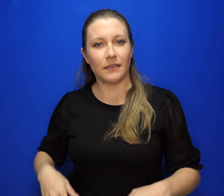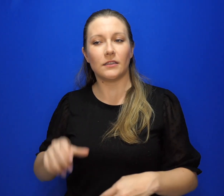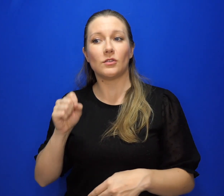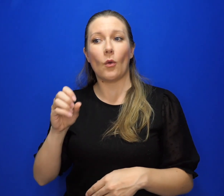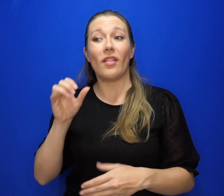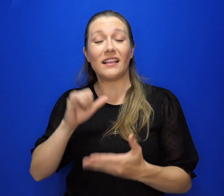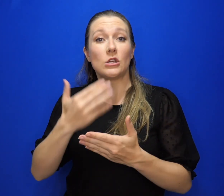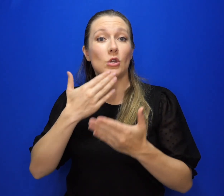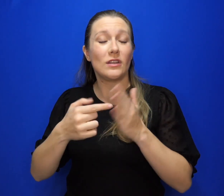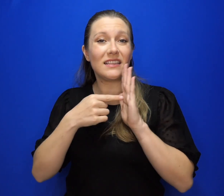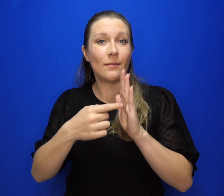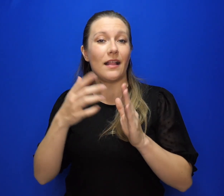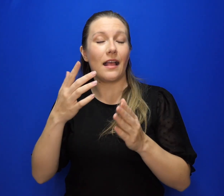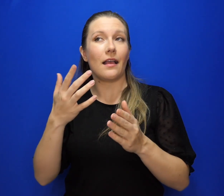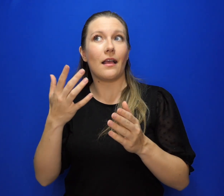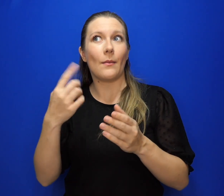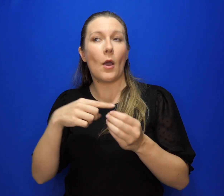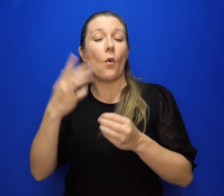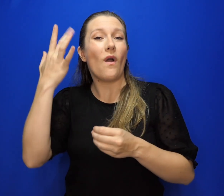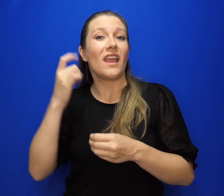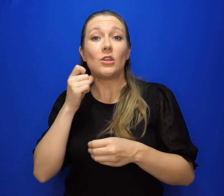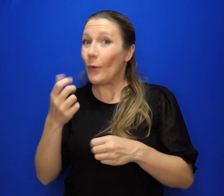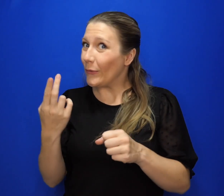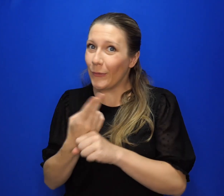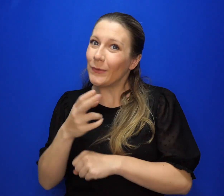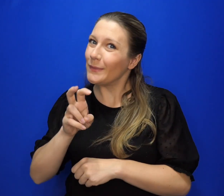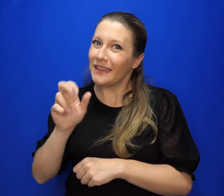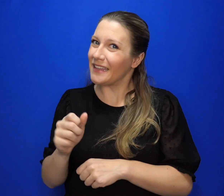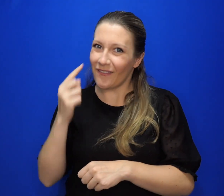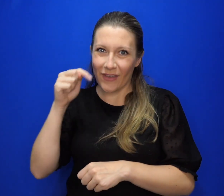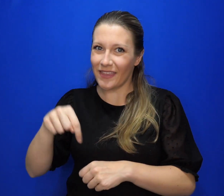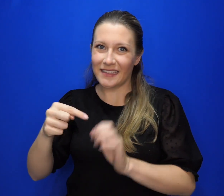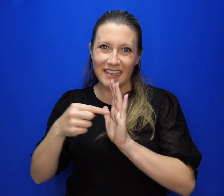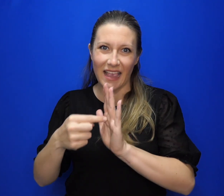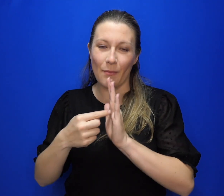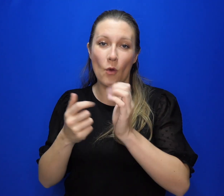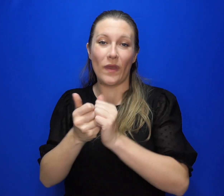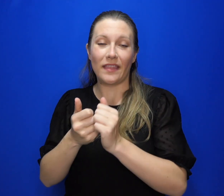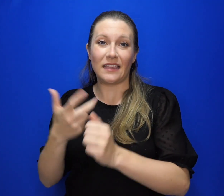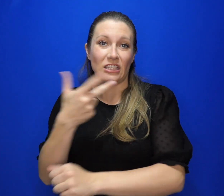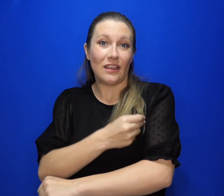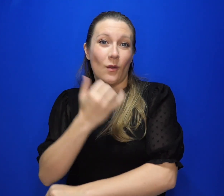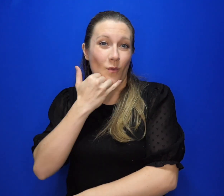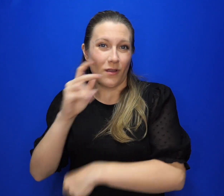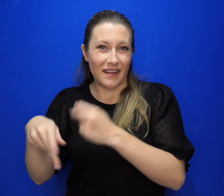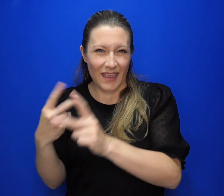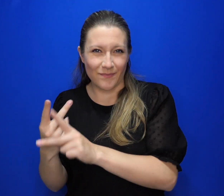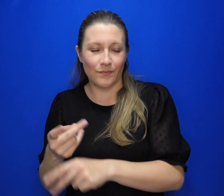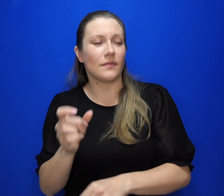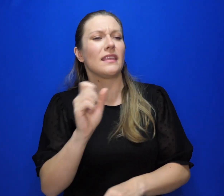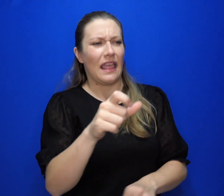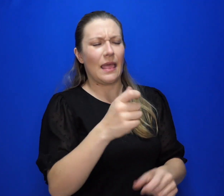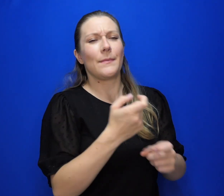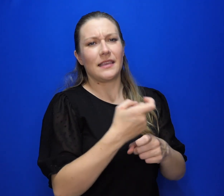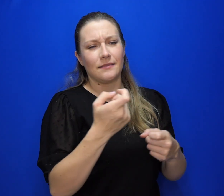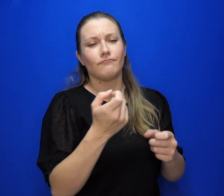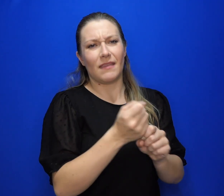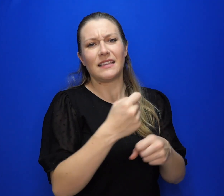Like, so I thought maybe that would be a good thing to throw in here. Absolutely makes sense. Yeah. And I think in terms of the technology